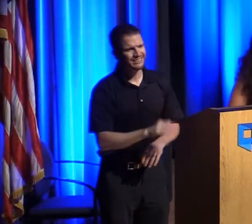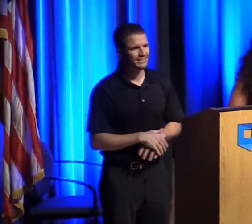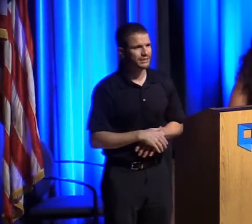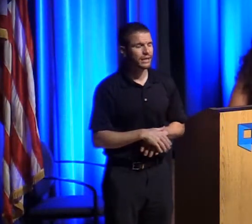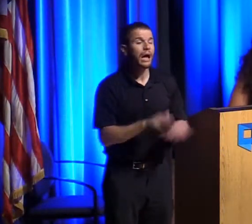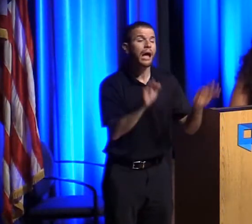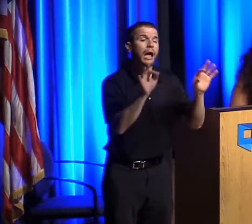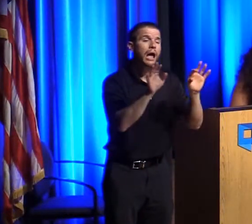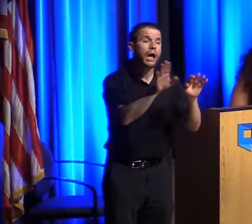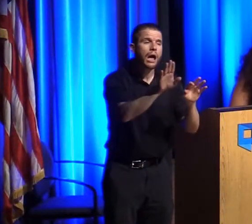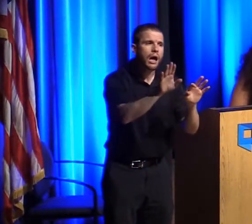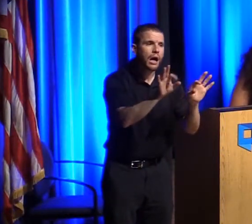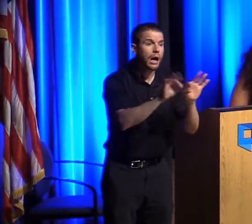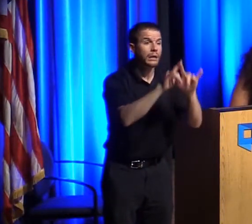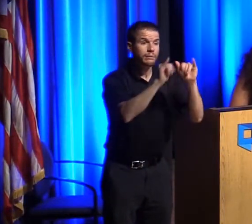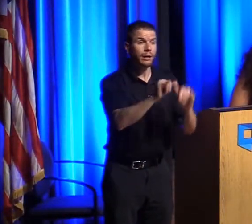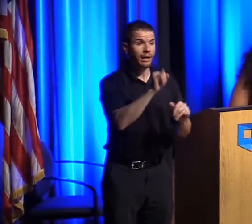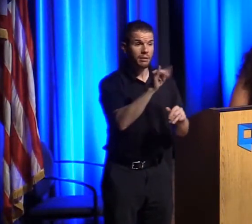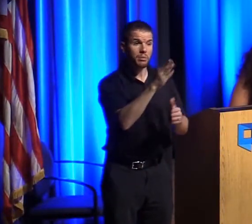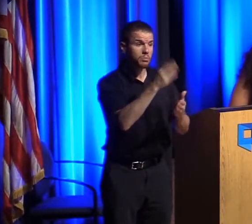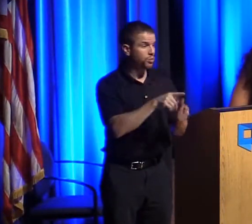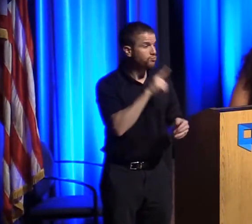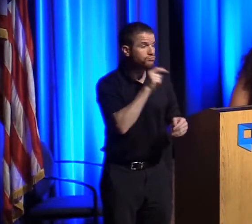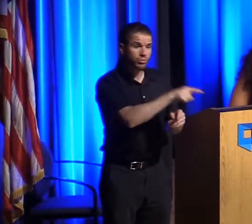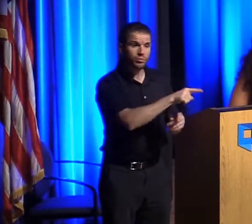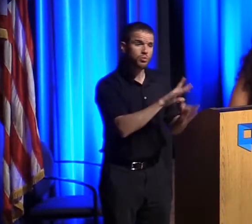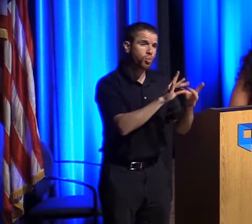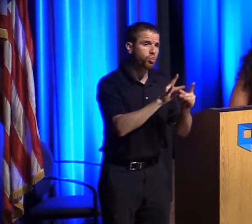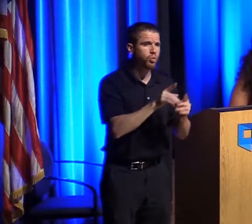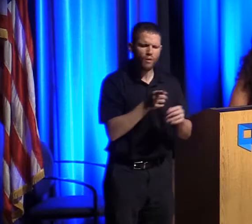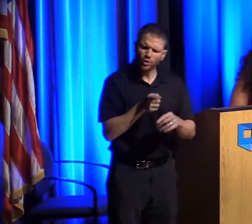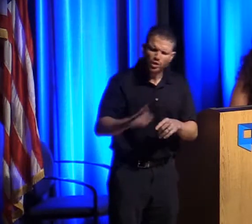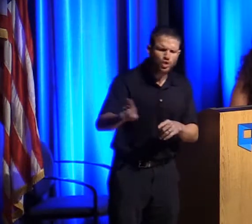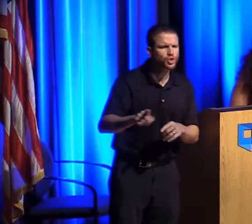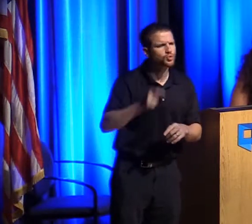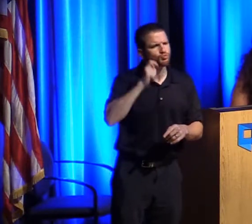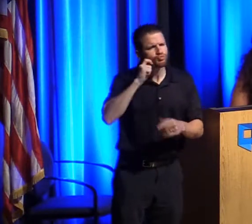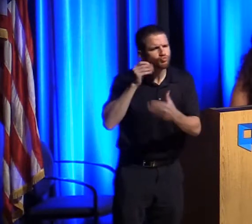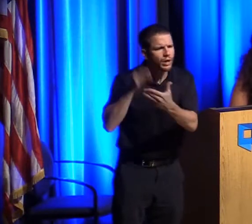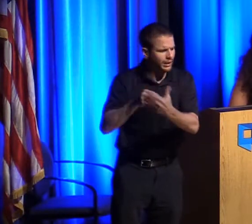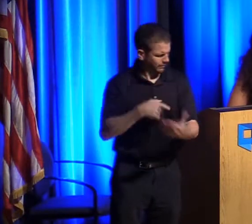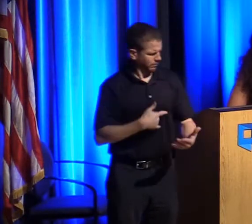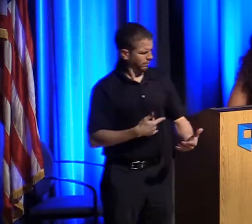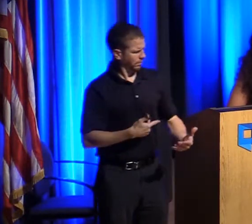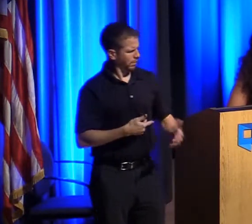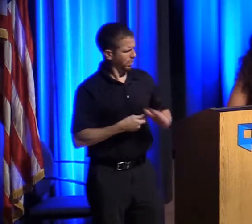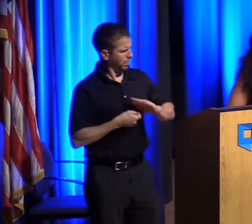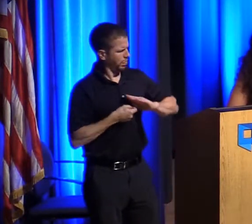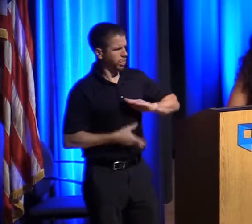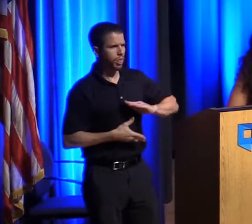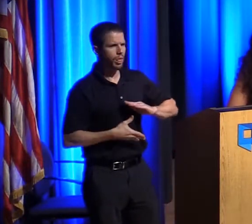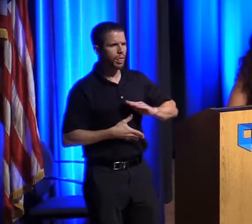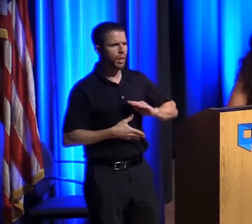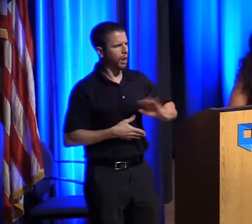more overt racism, the instructions are different, right? But if it's about sort of